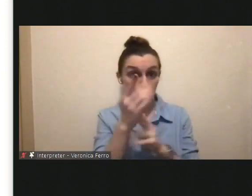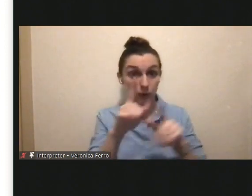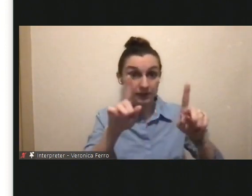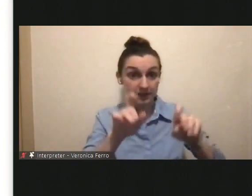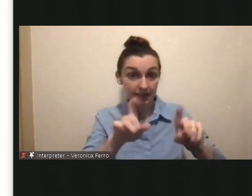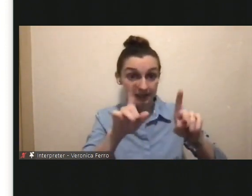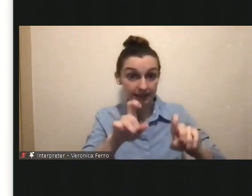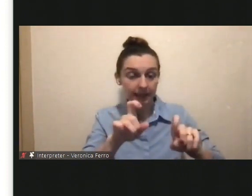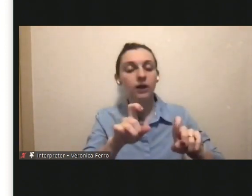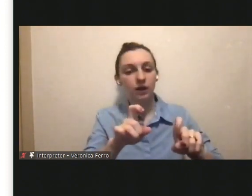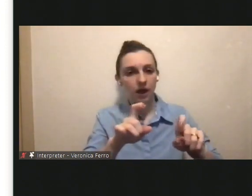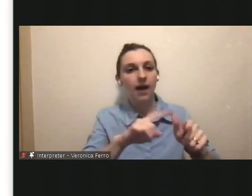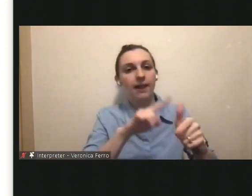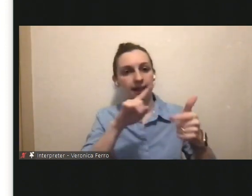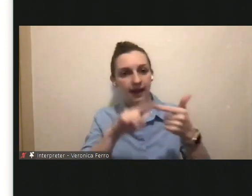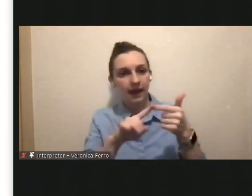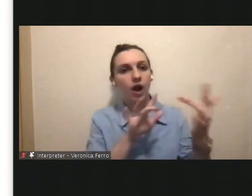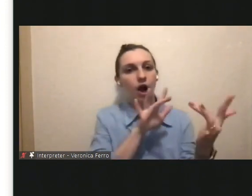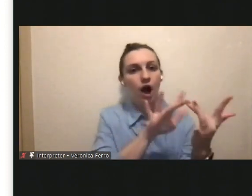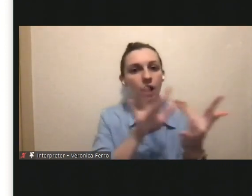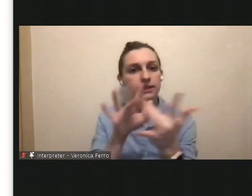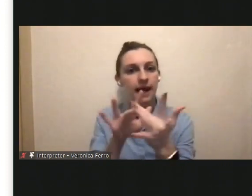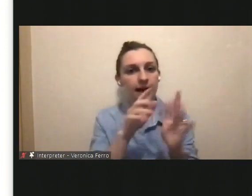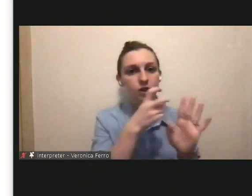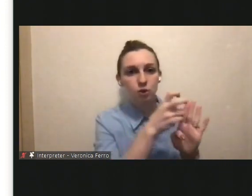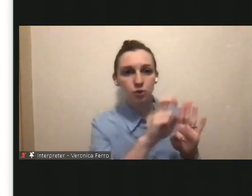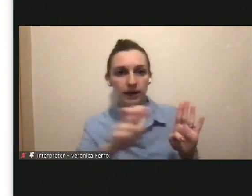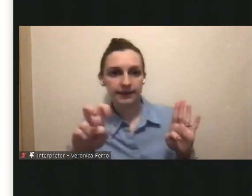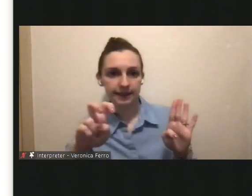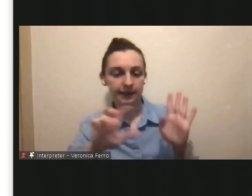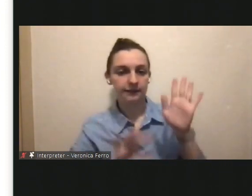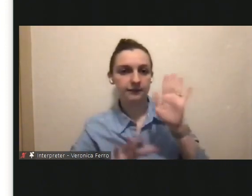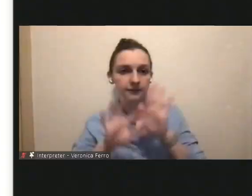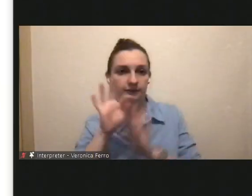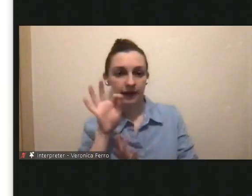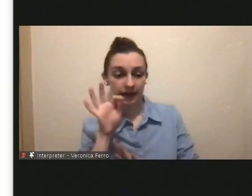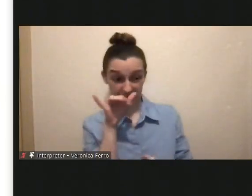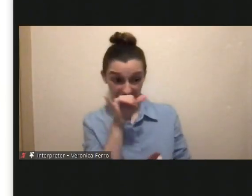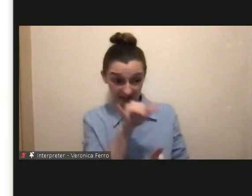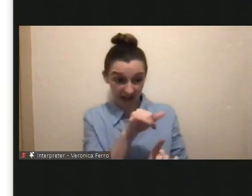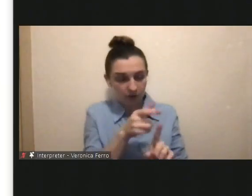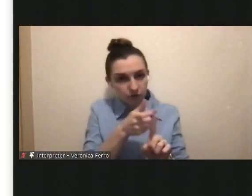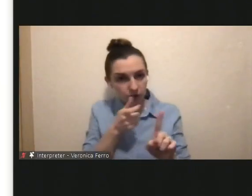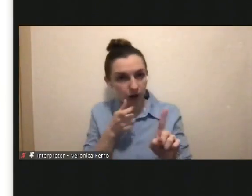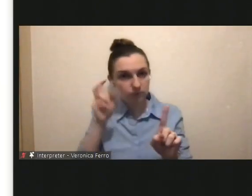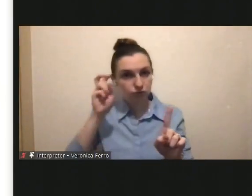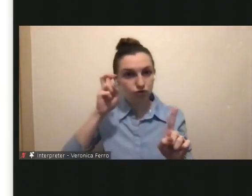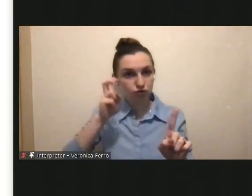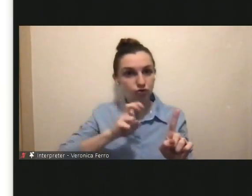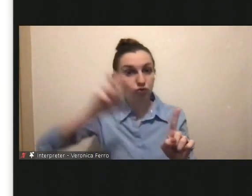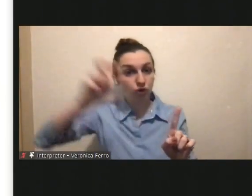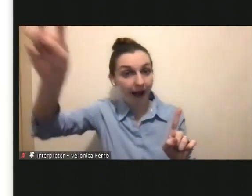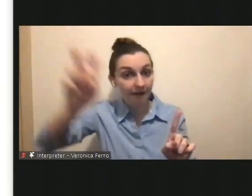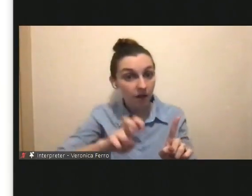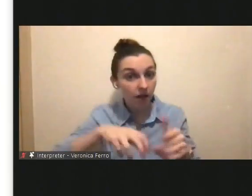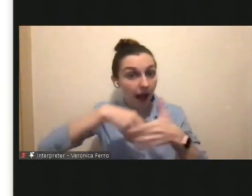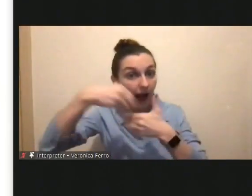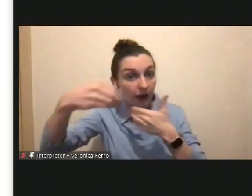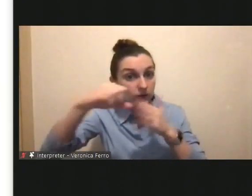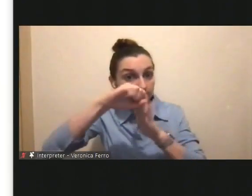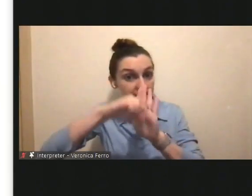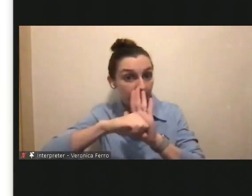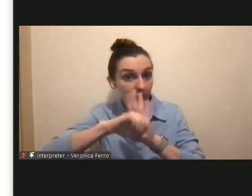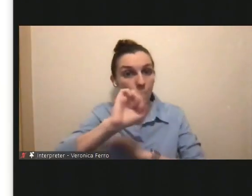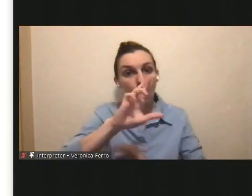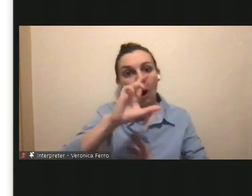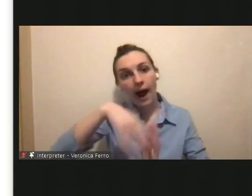evidence that those cases were cases that were acquired either through travel outside of state or even outside of the country, or cases that